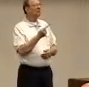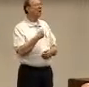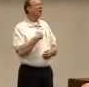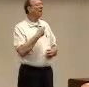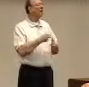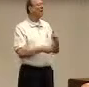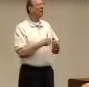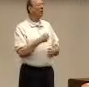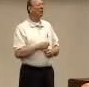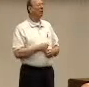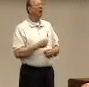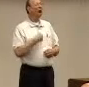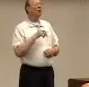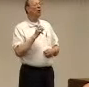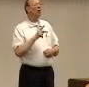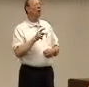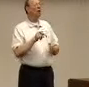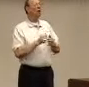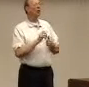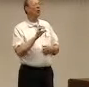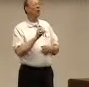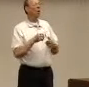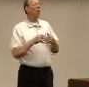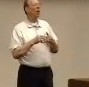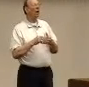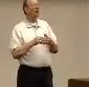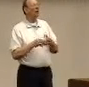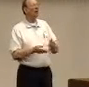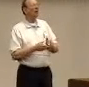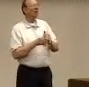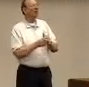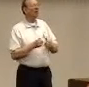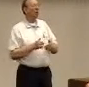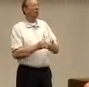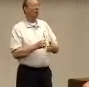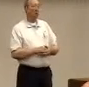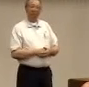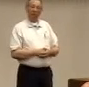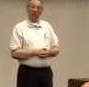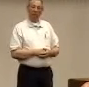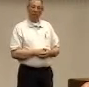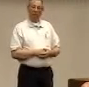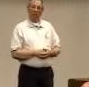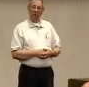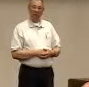hey, if somebody's having trouble with it, I'm okay with co-leading with them and helping them along.